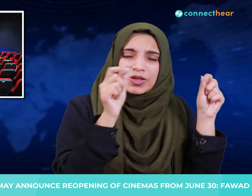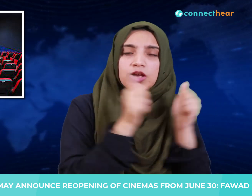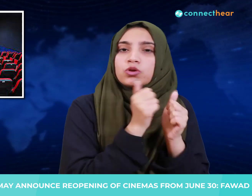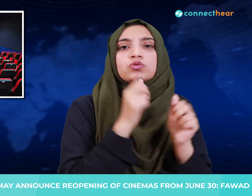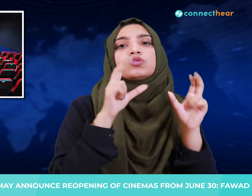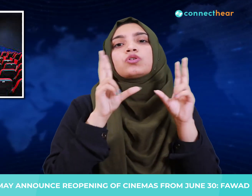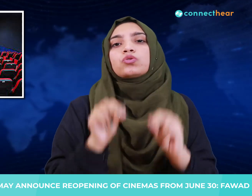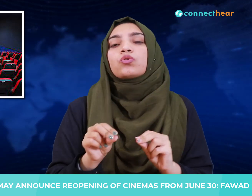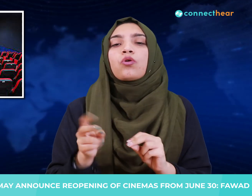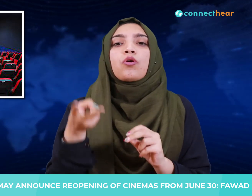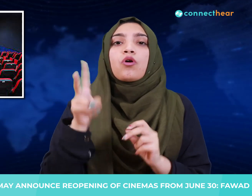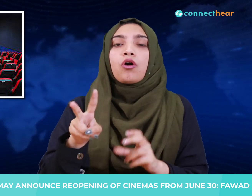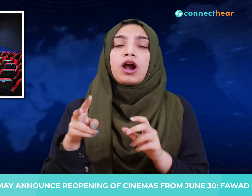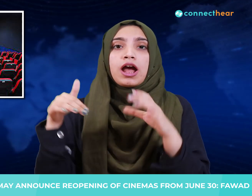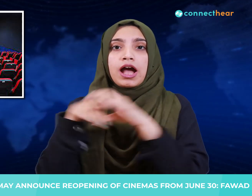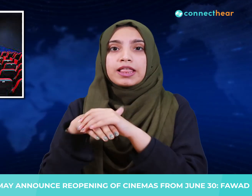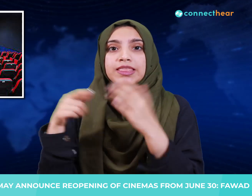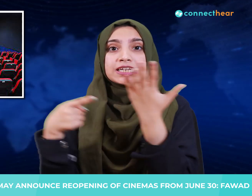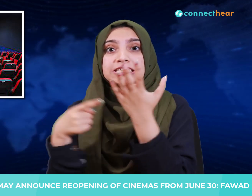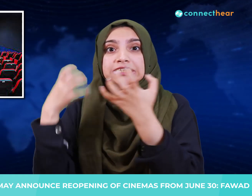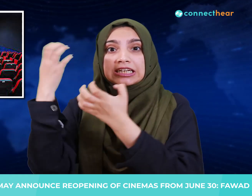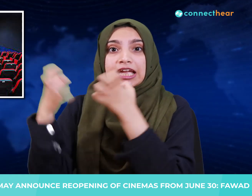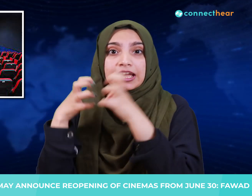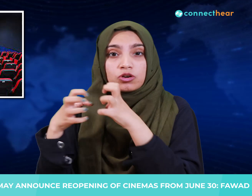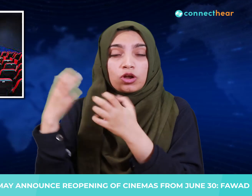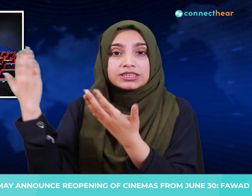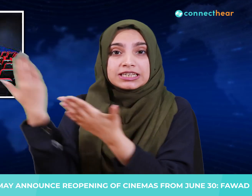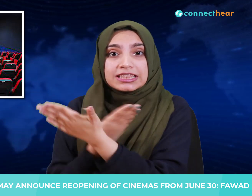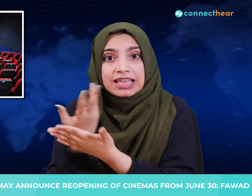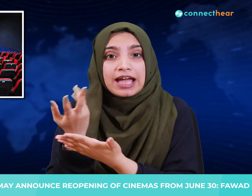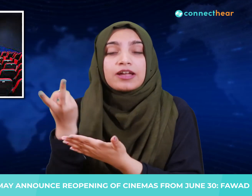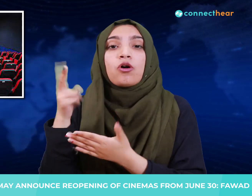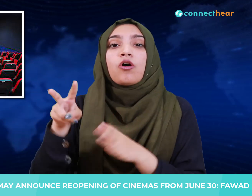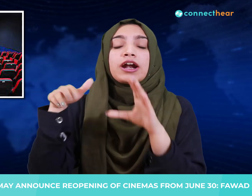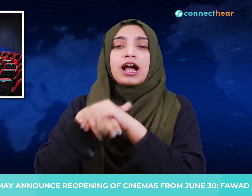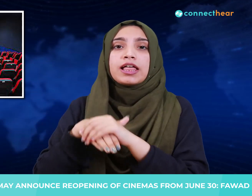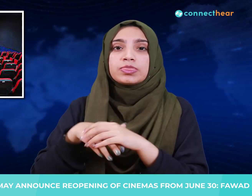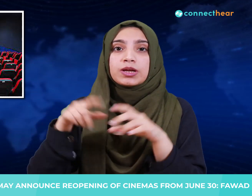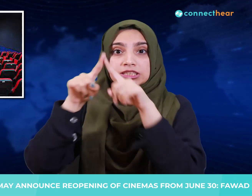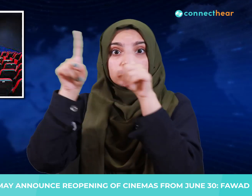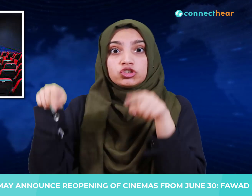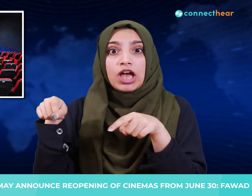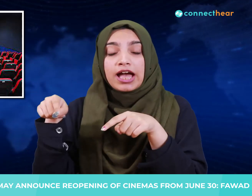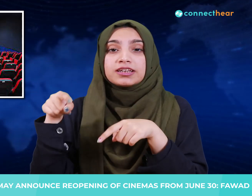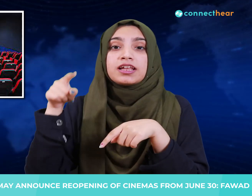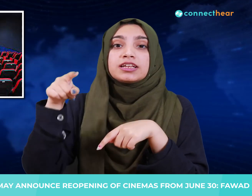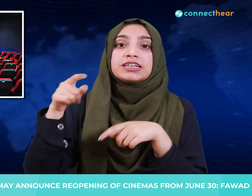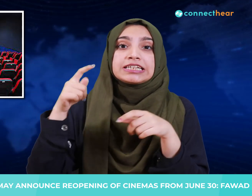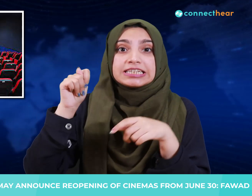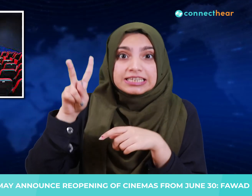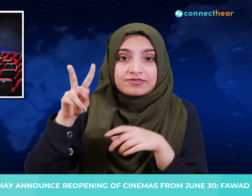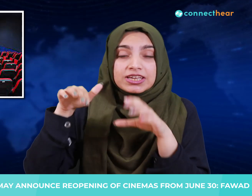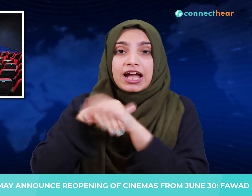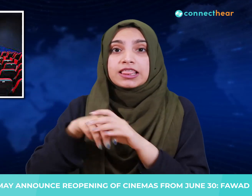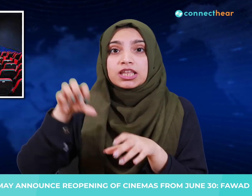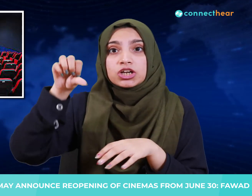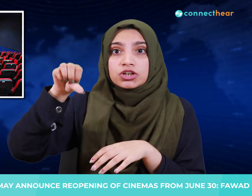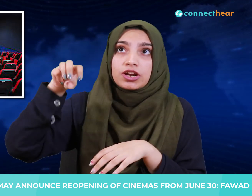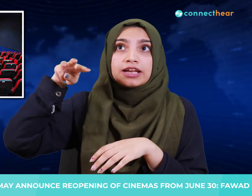and history, to up to 950. Moreover, he maintained the channels will be run